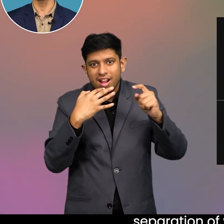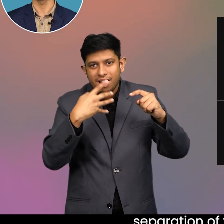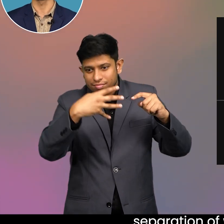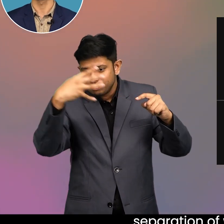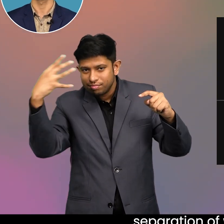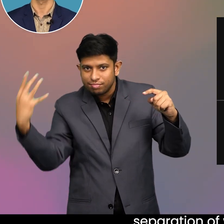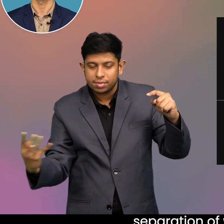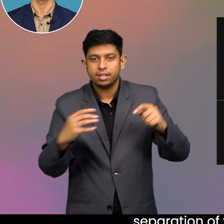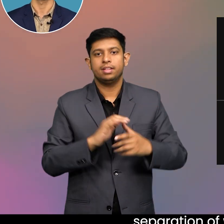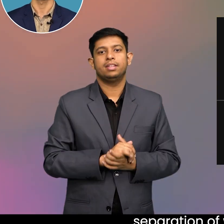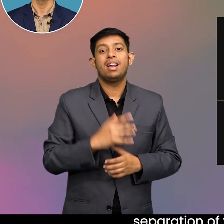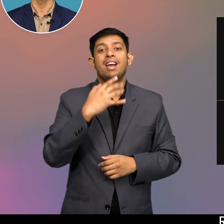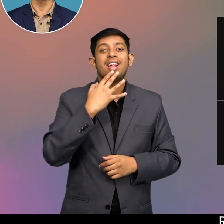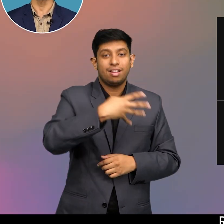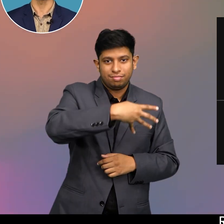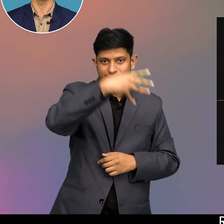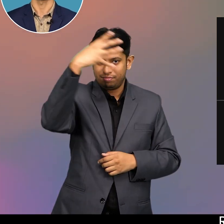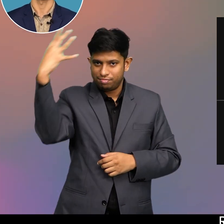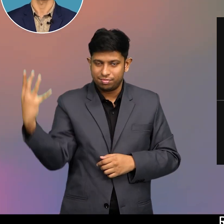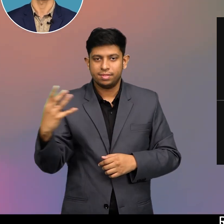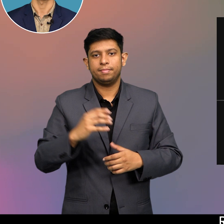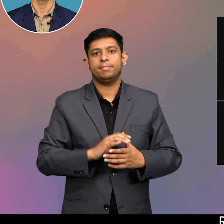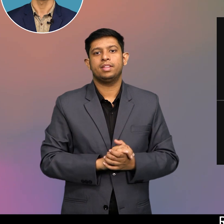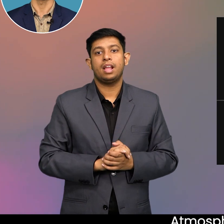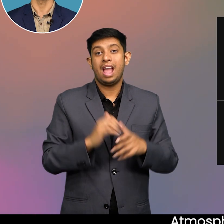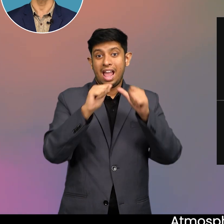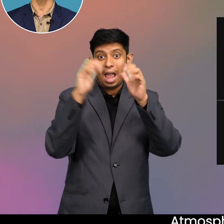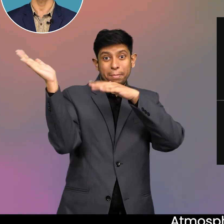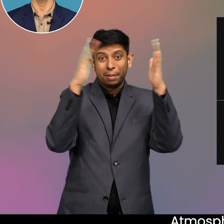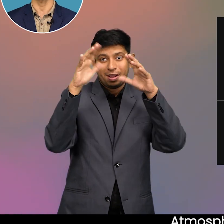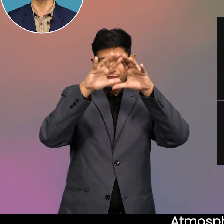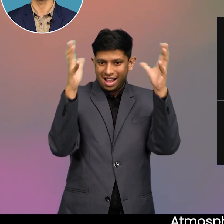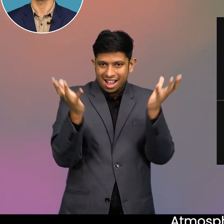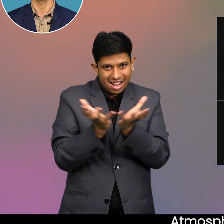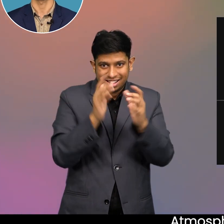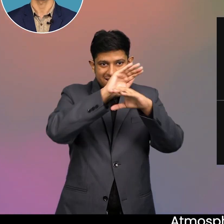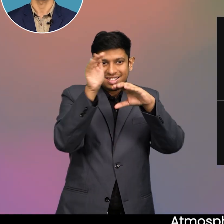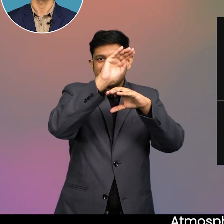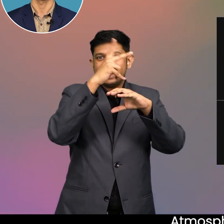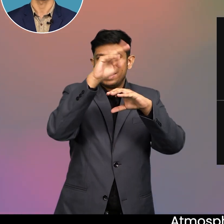into colours, rainbow, atmospheric refraction,